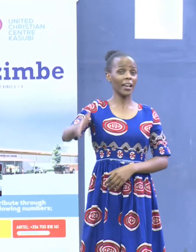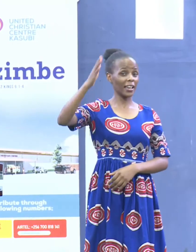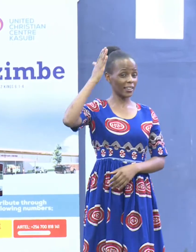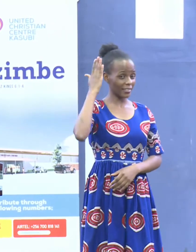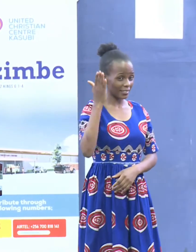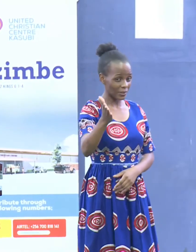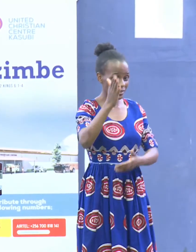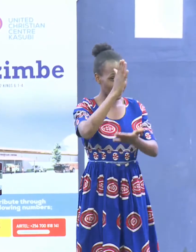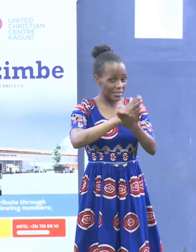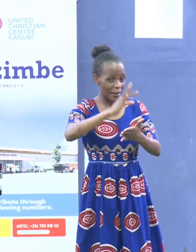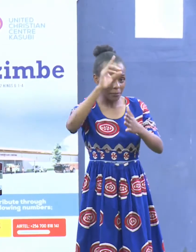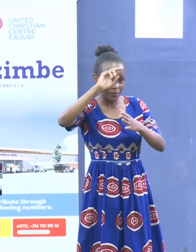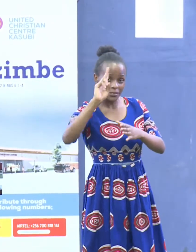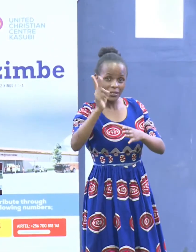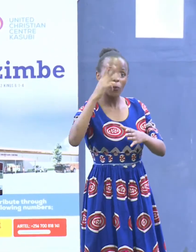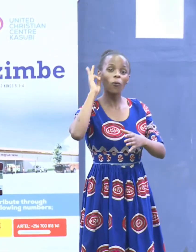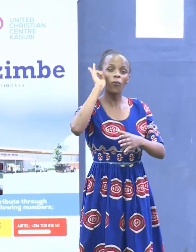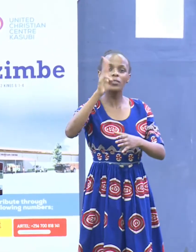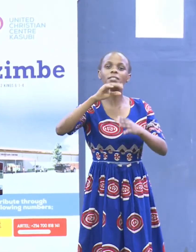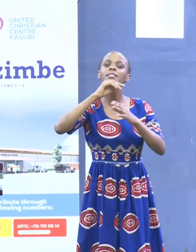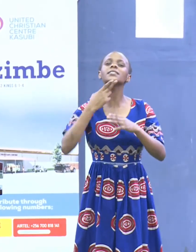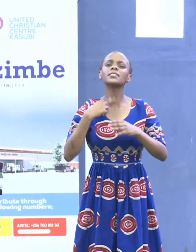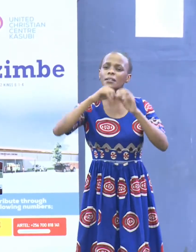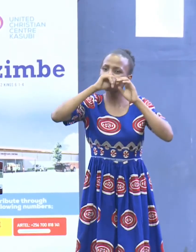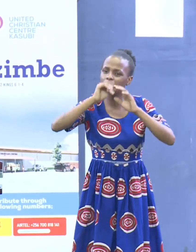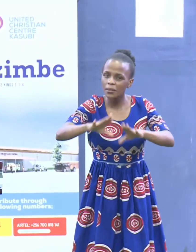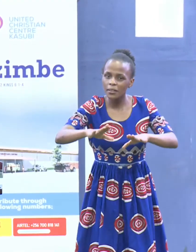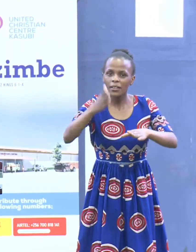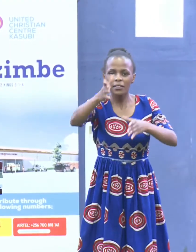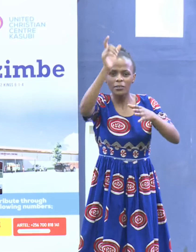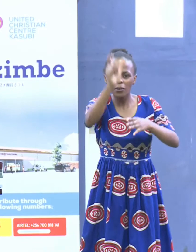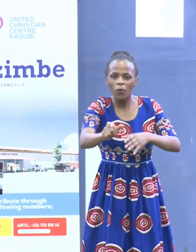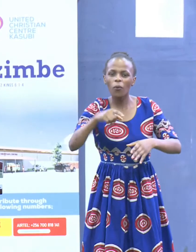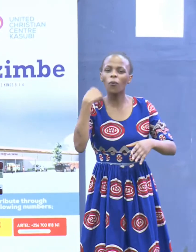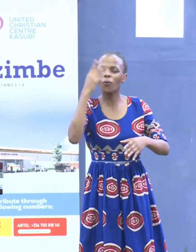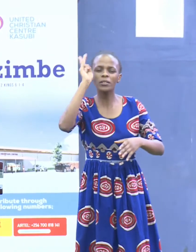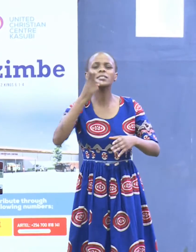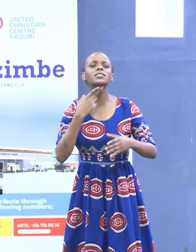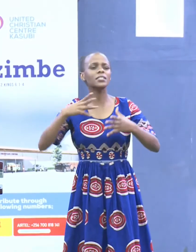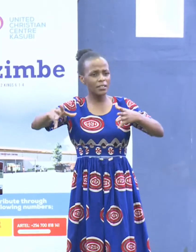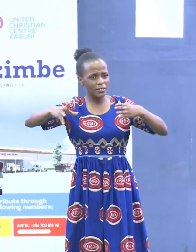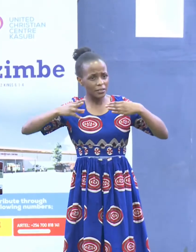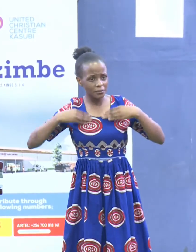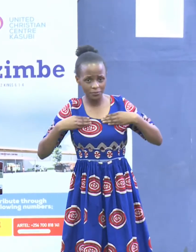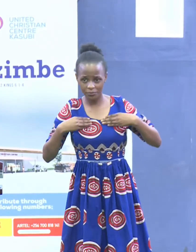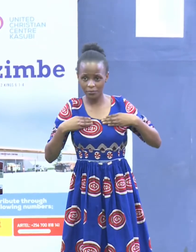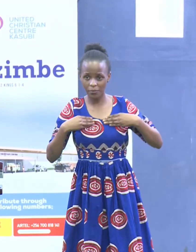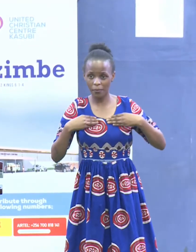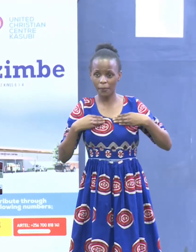that there is Mubiru who will need the blessing. There is Mubiru who will need